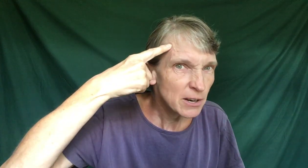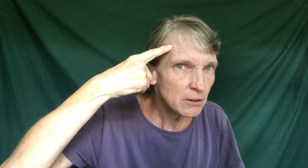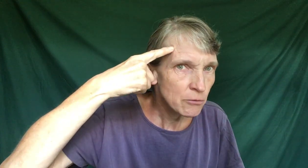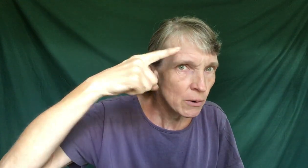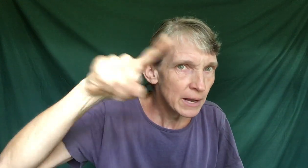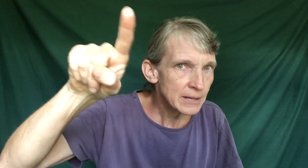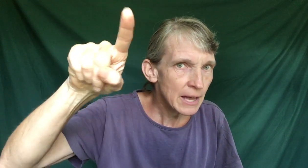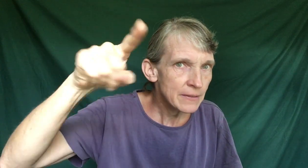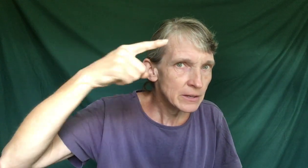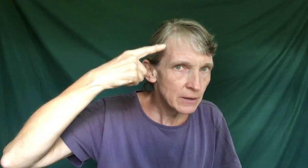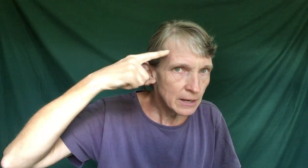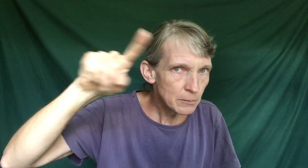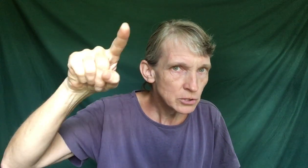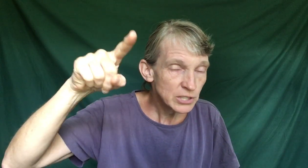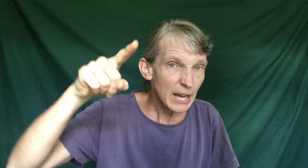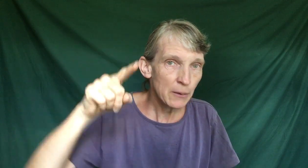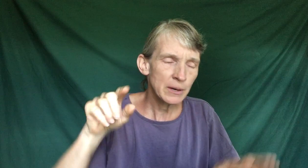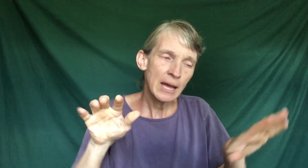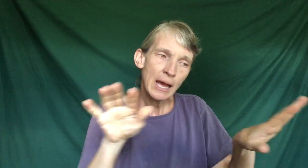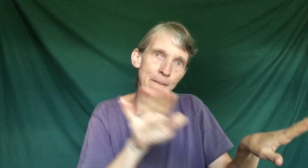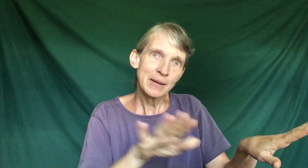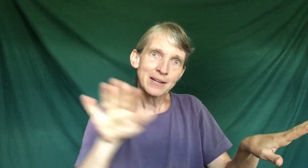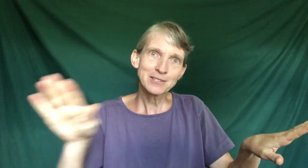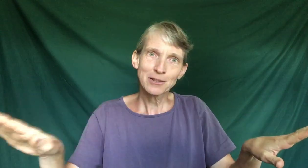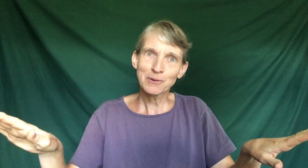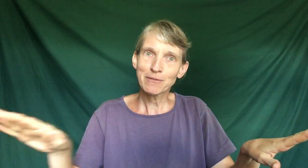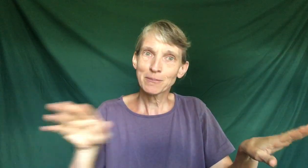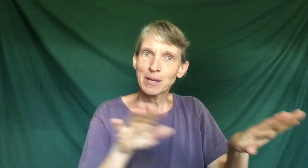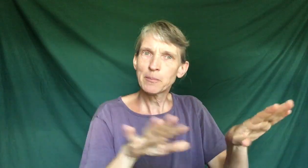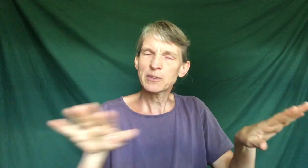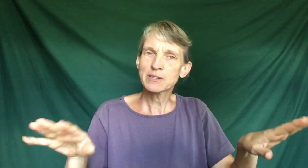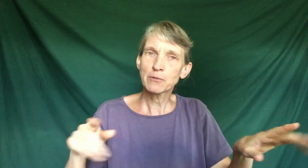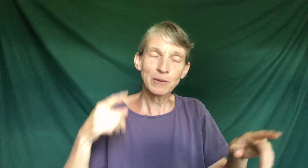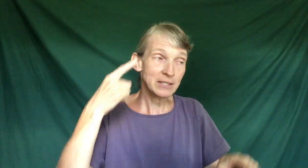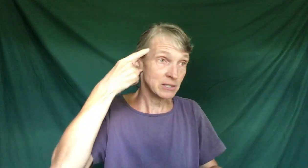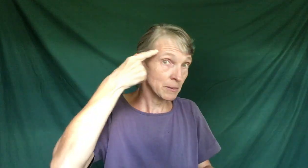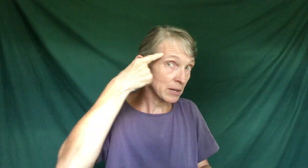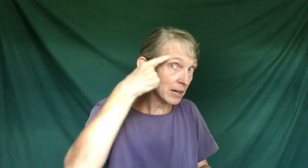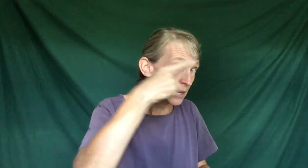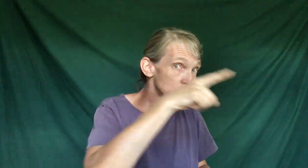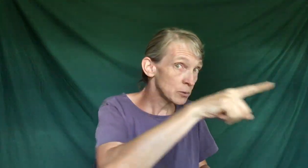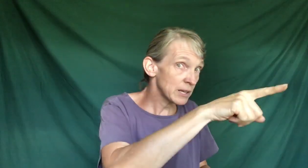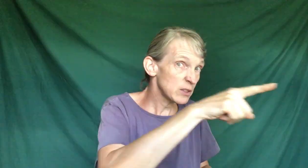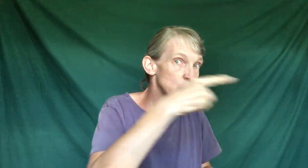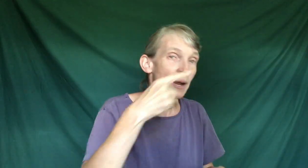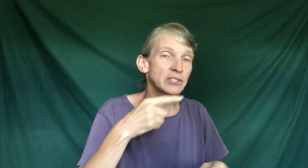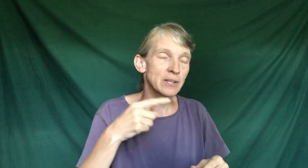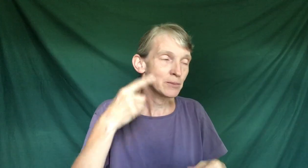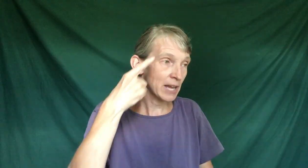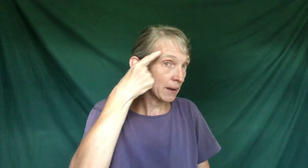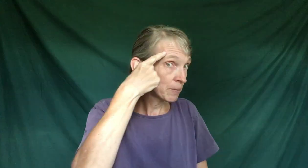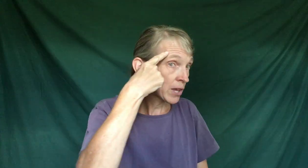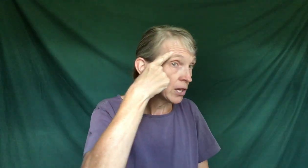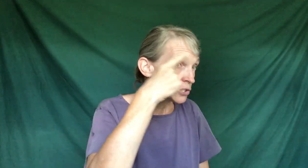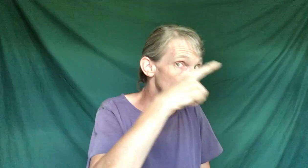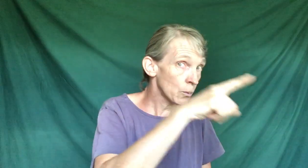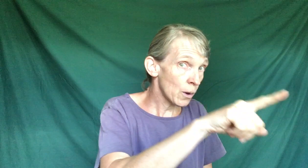at your forehead and then you kind of push it out. And because the 3 different people, these different places, I'm going to kind of do it in the direction I'm saying. So